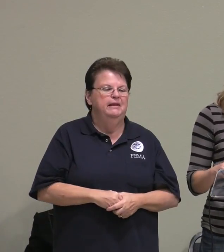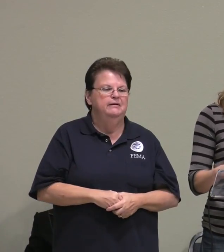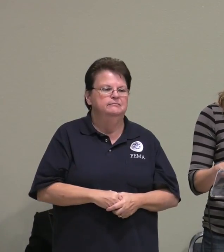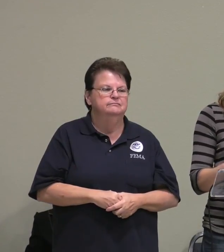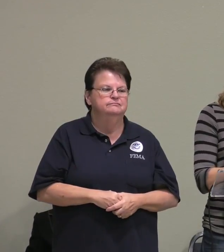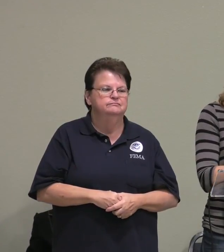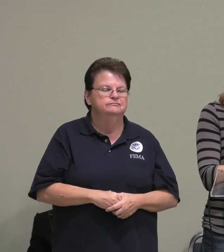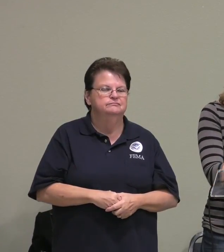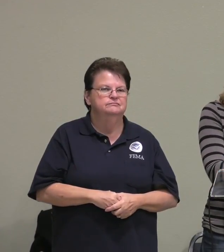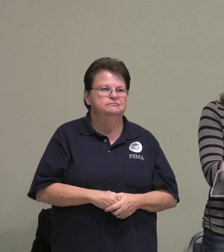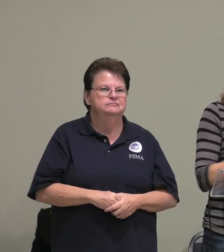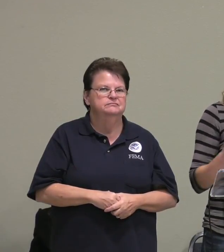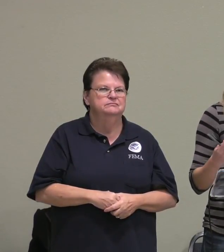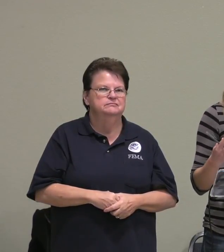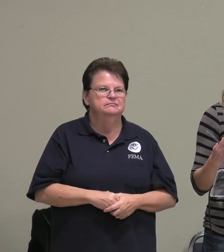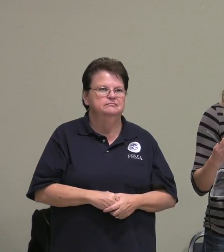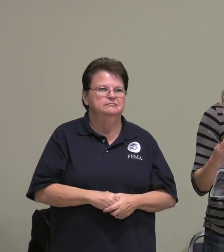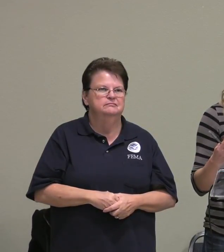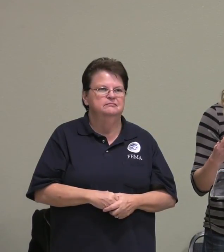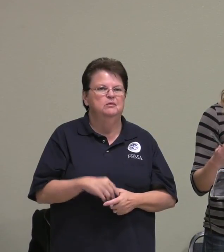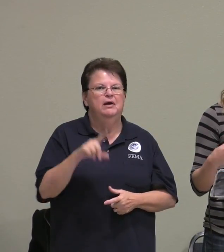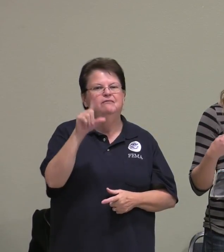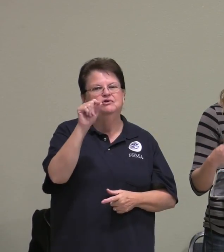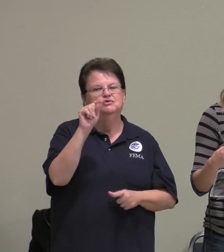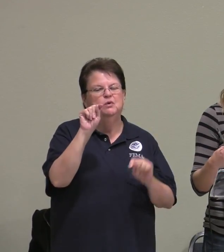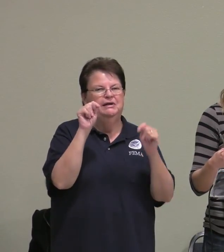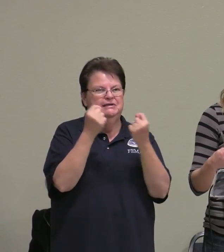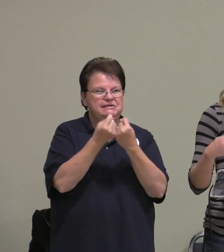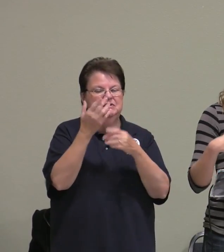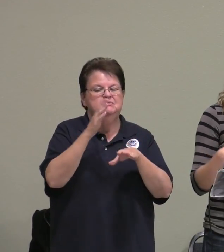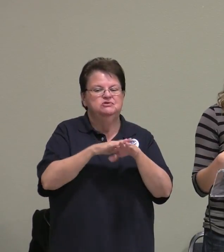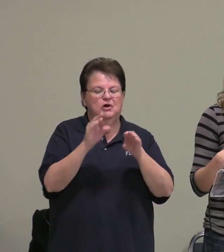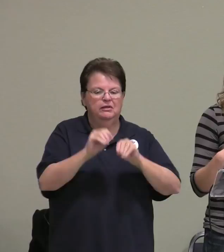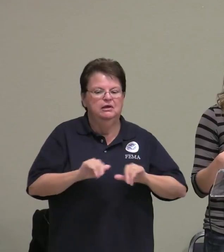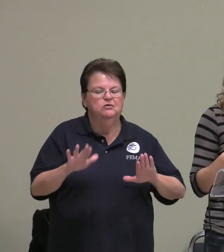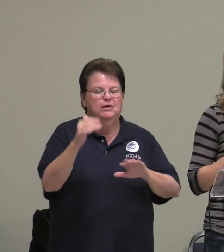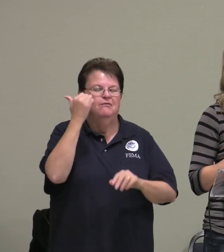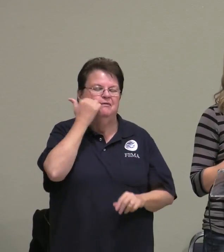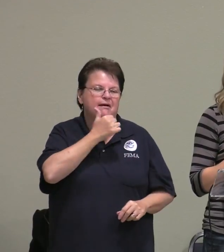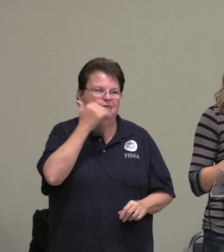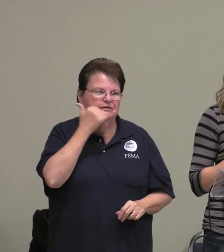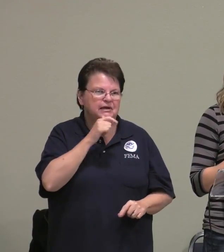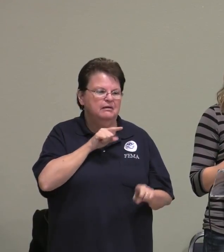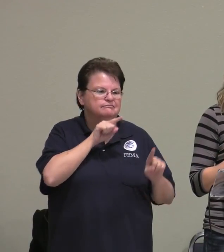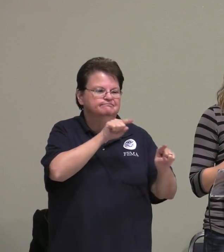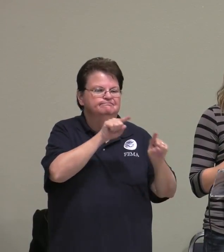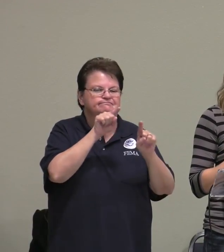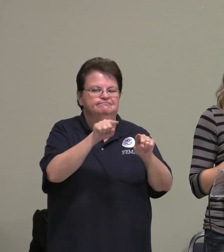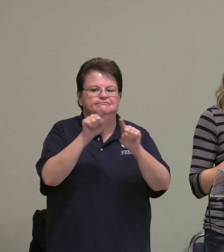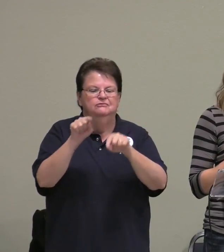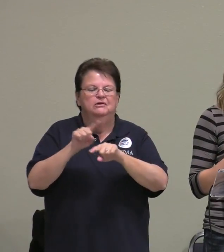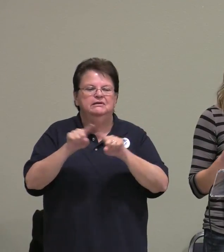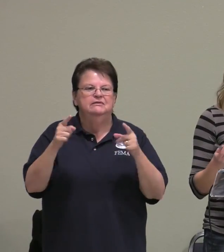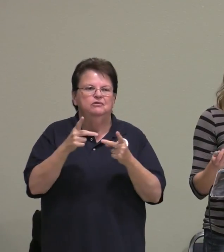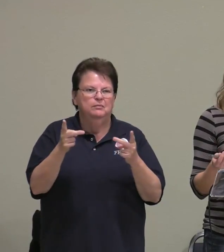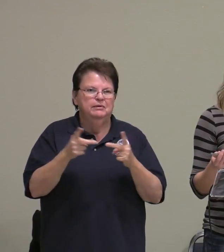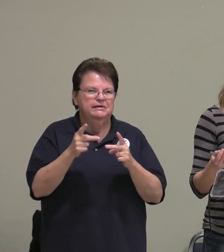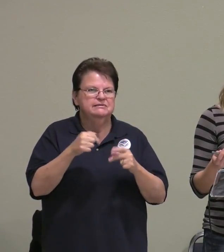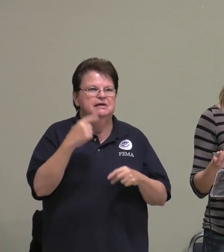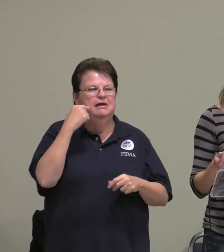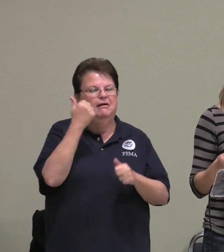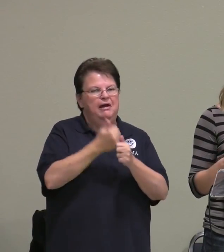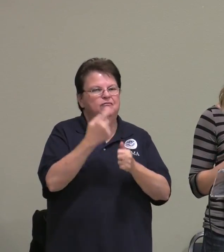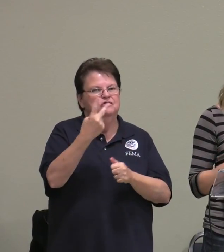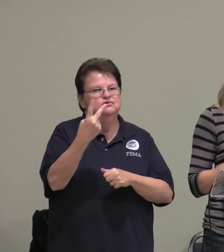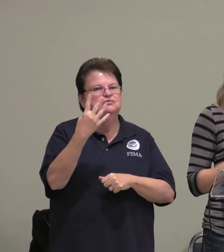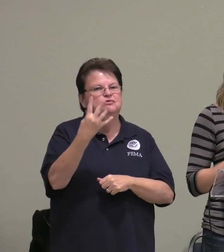So I'm going to go over we've got 20 teams on the ground by the way every day and they do visit these shelter in place operations every two to four